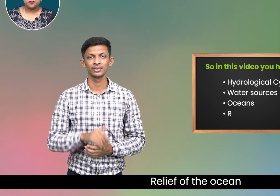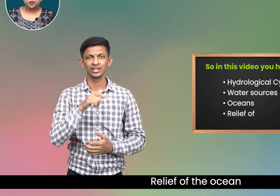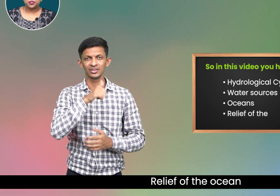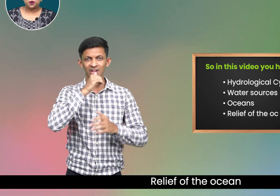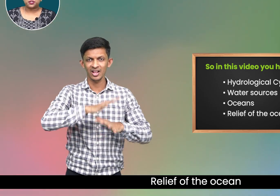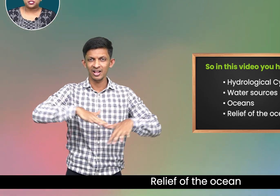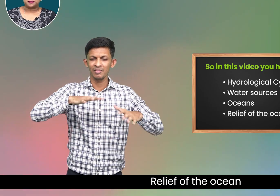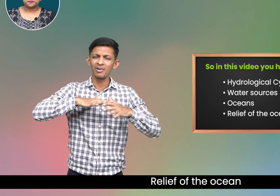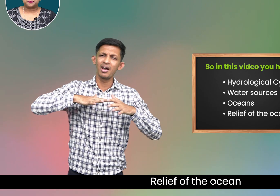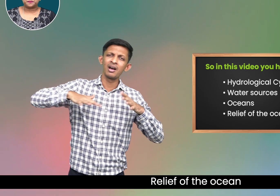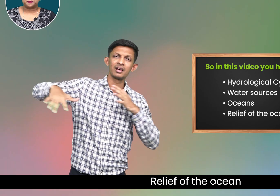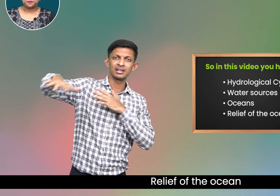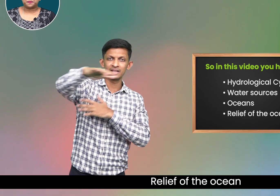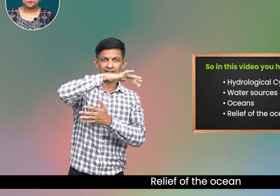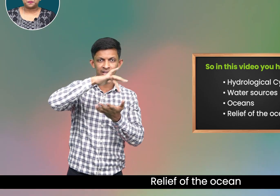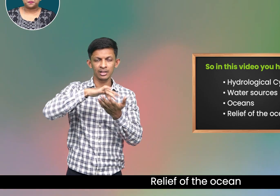relief of the ocean.